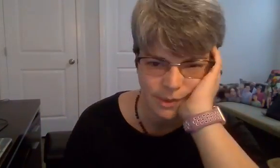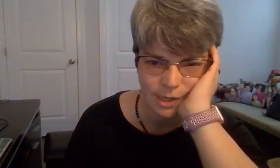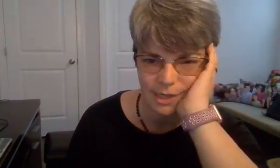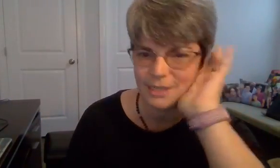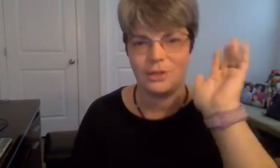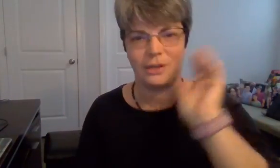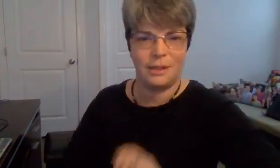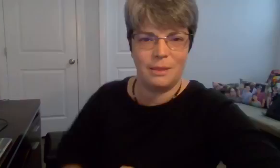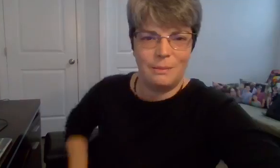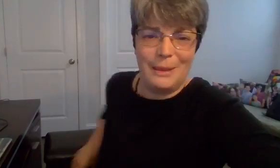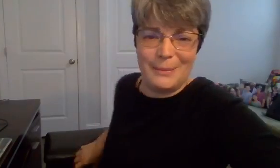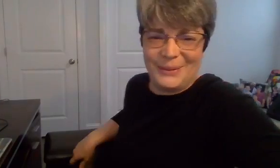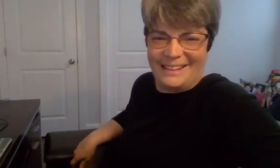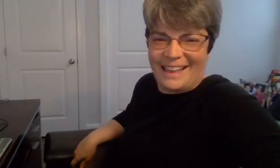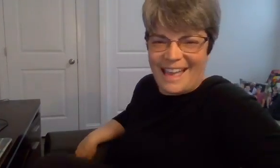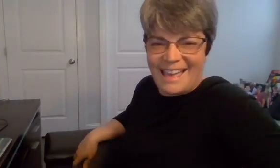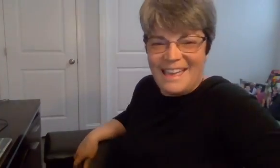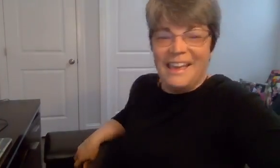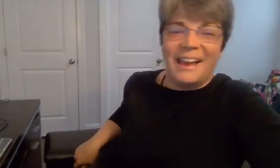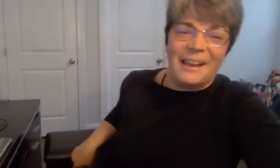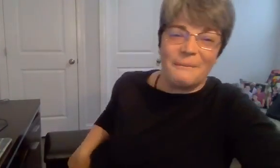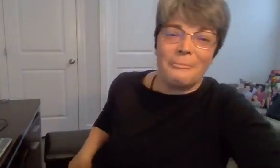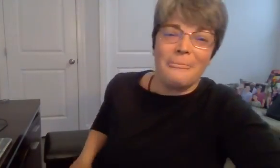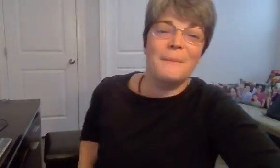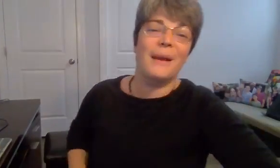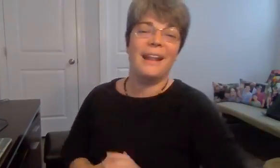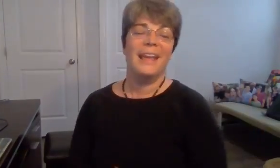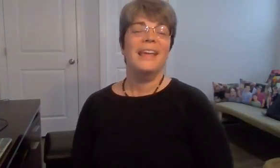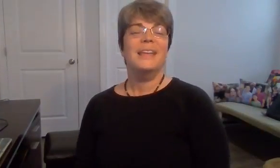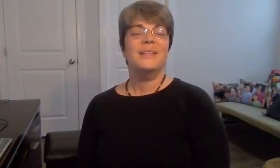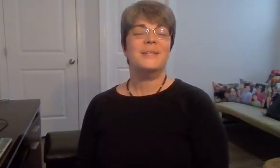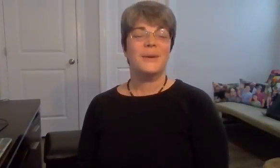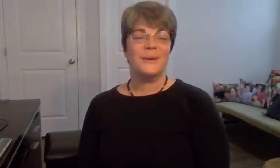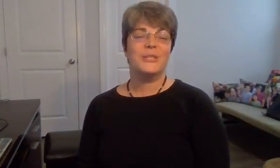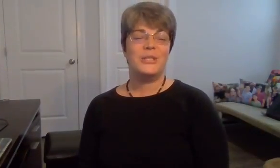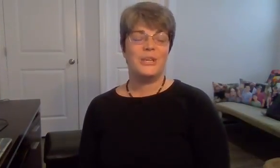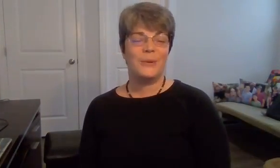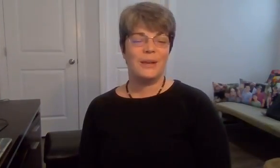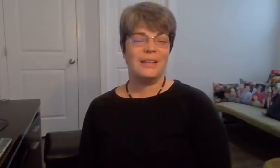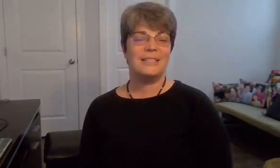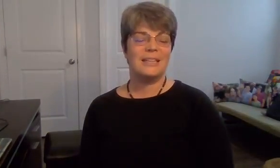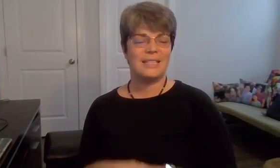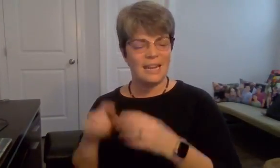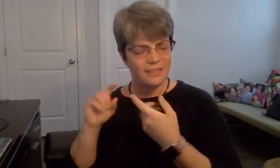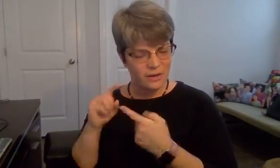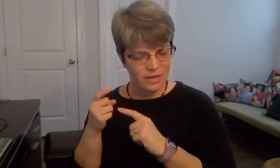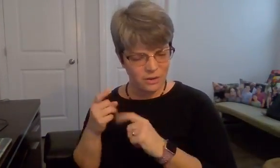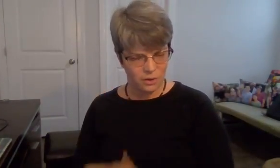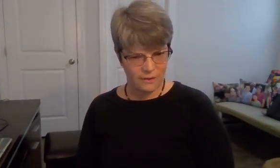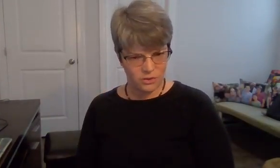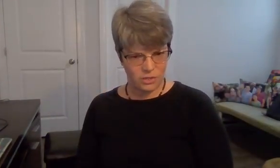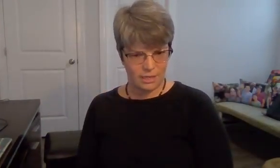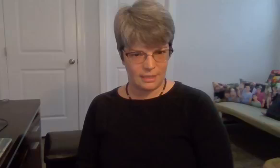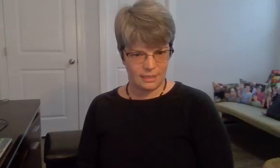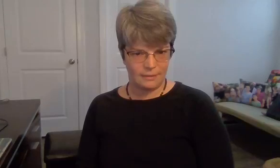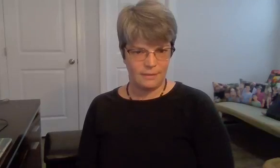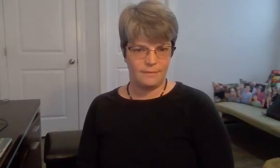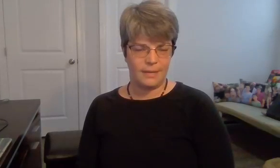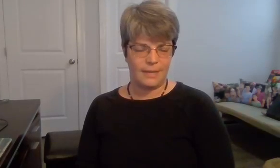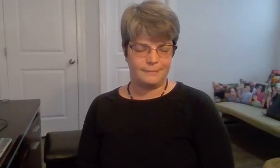I need to talk to other people. But so she was signing that her ears hurt after she got